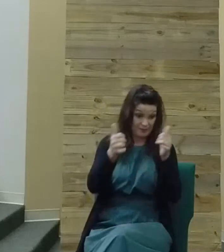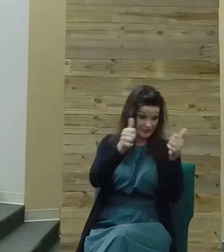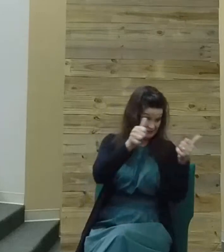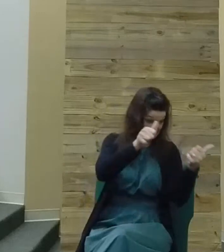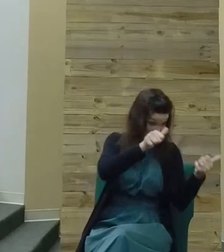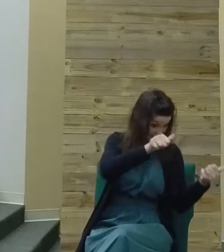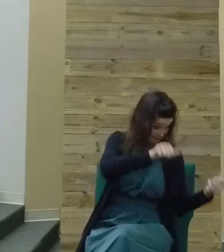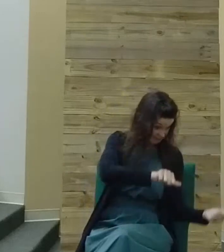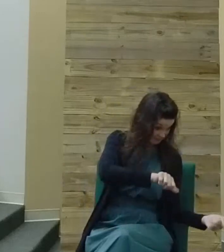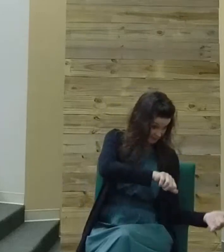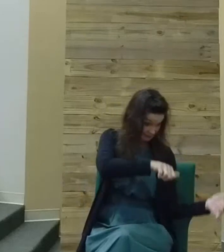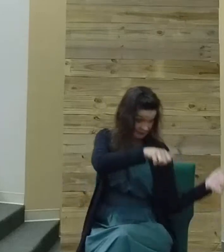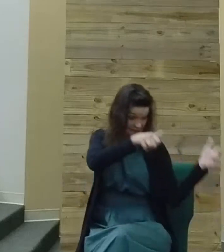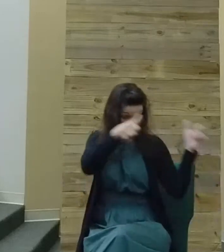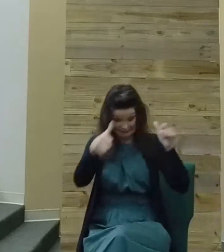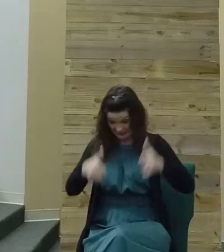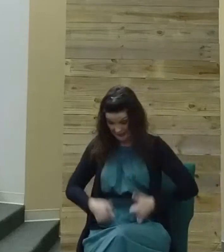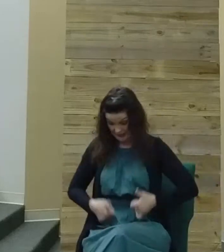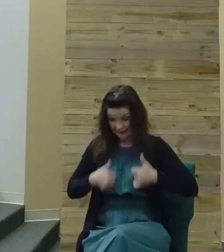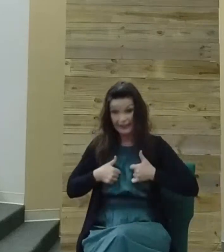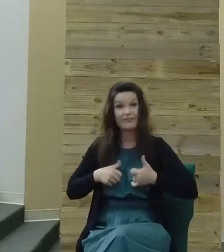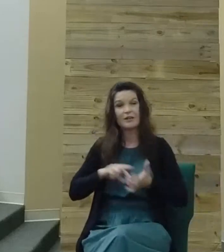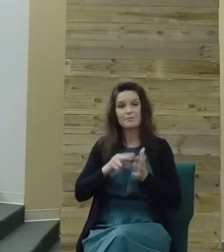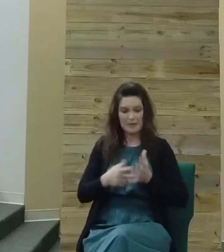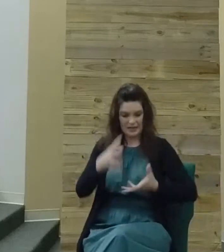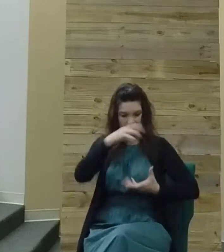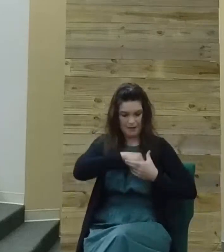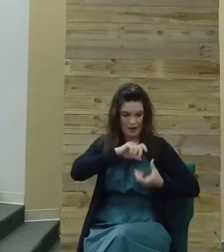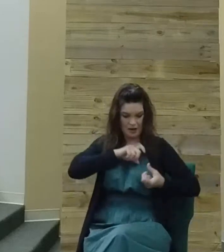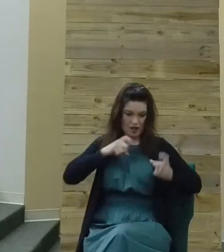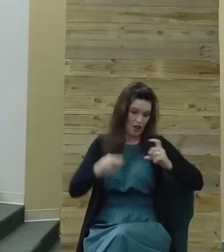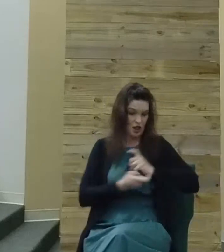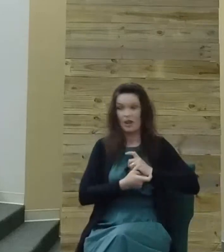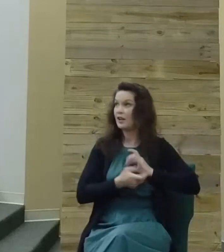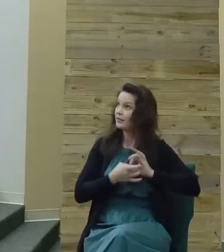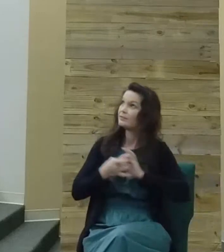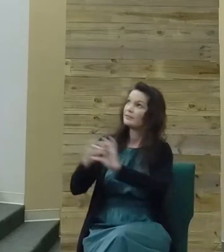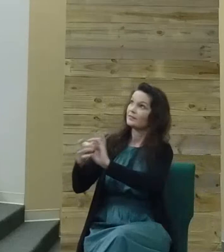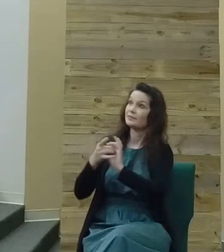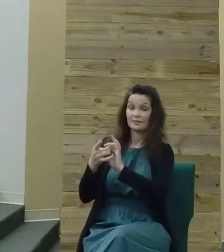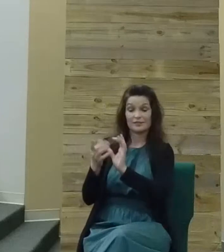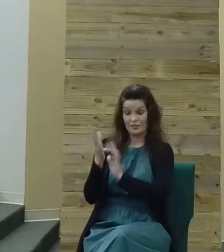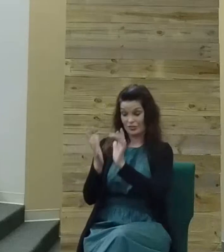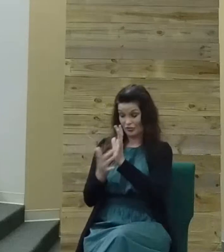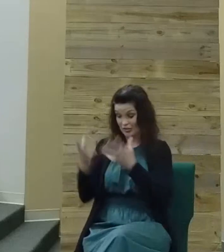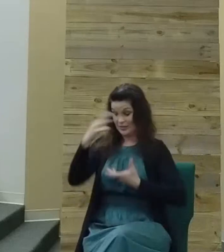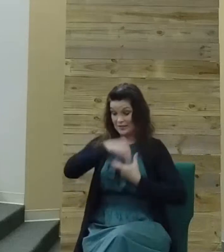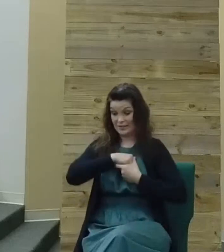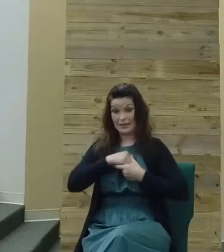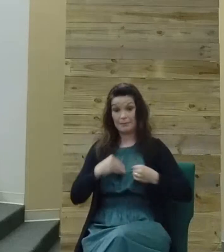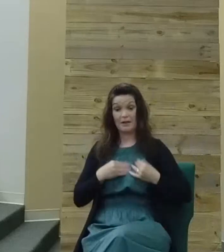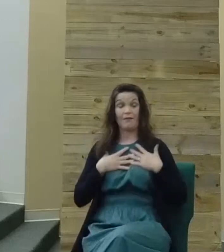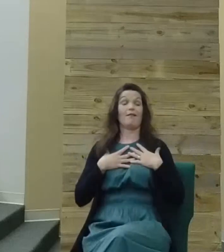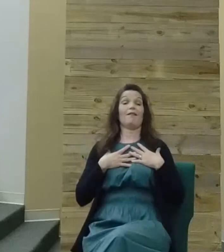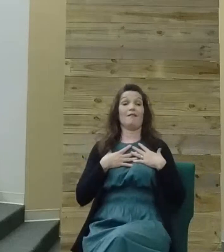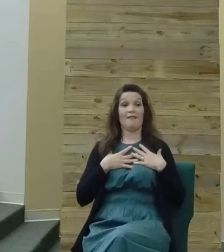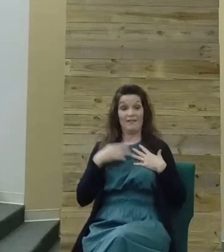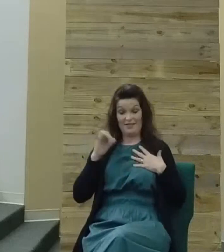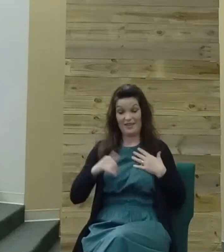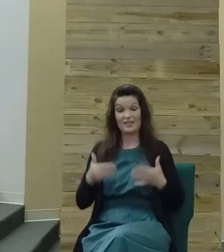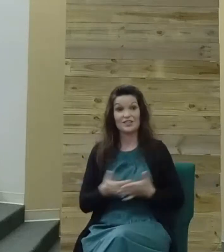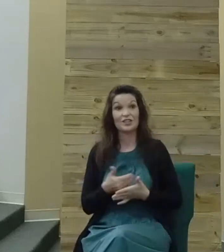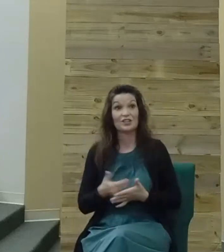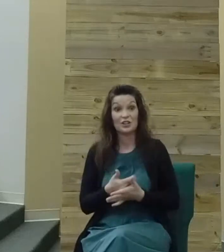therefore I no longer live." That's the old, it's gone. "I no longer live, but Christ lives in me." That's the new that has